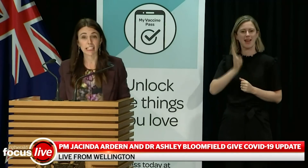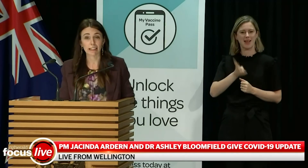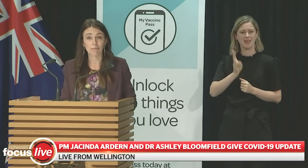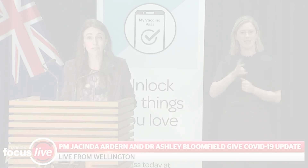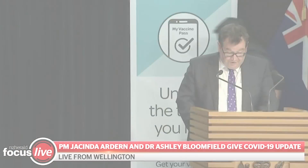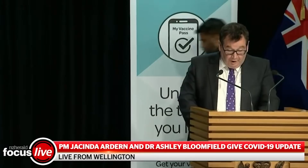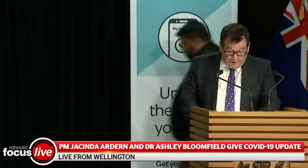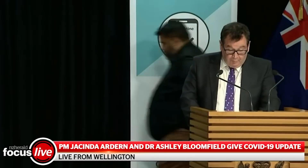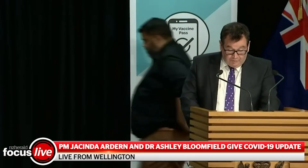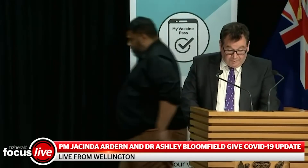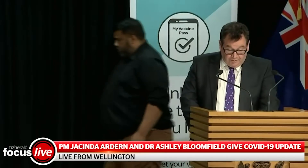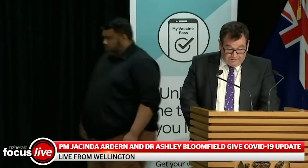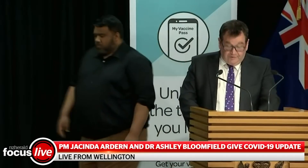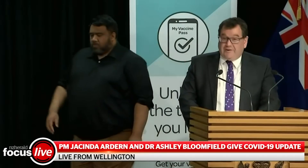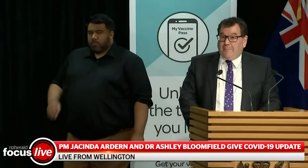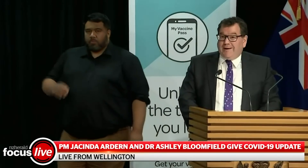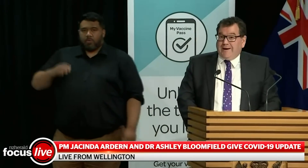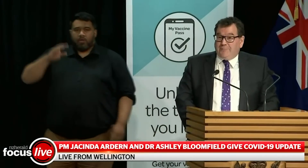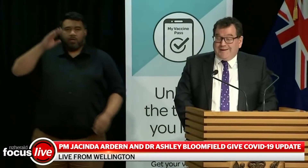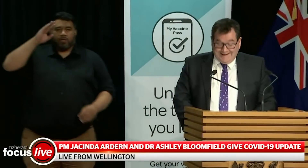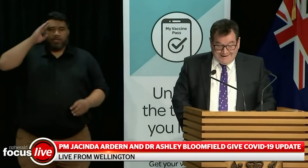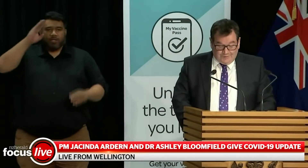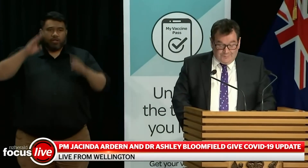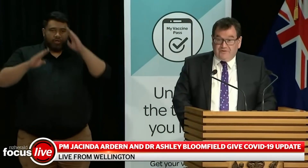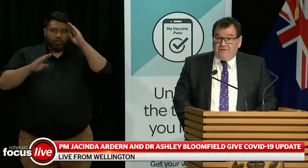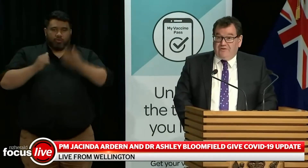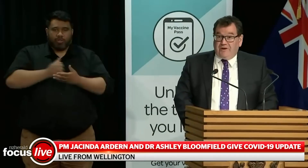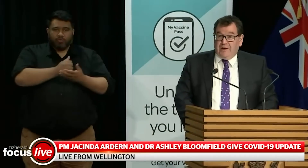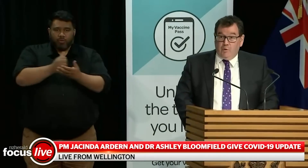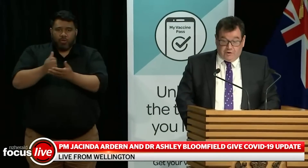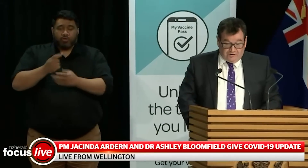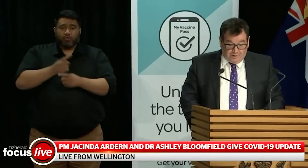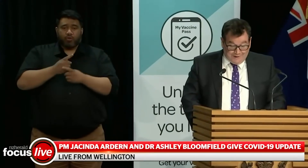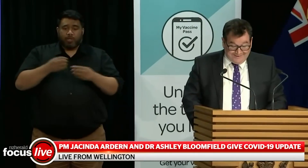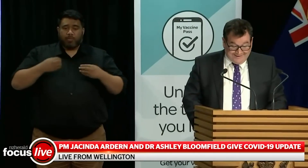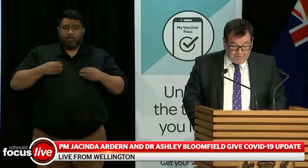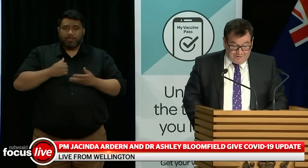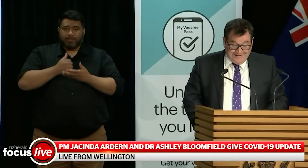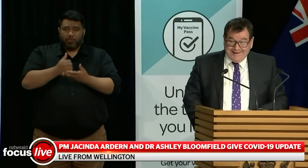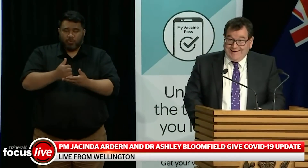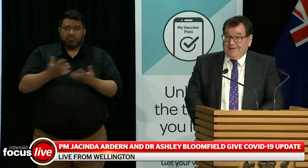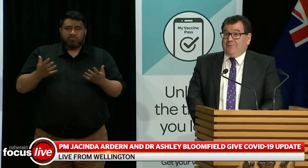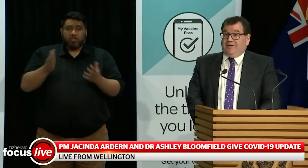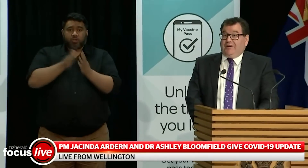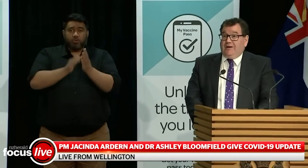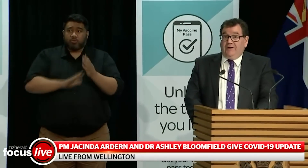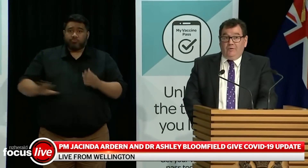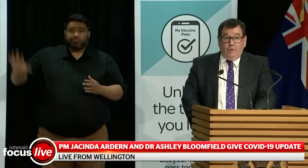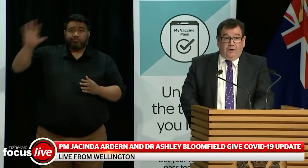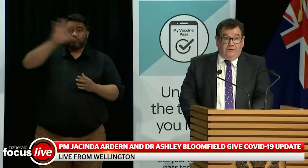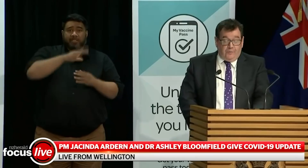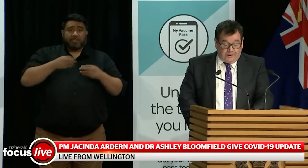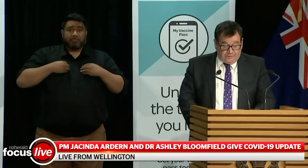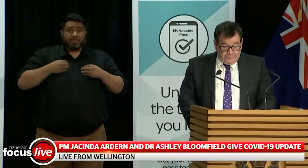time. Together. Firstly, I want to acknowledge that this outbreak has been hard on businesses and workers around the country, and in particular